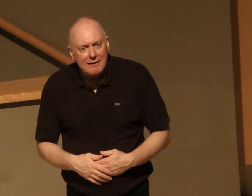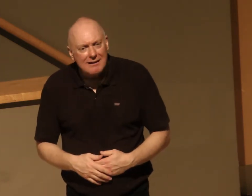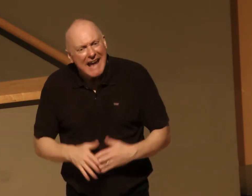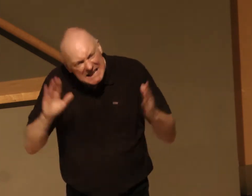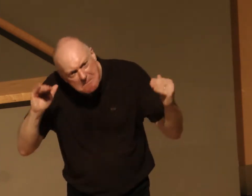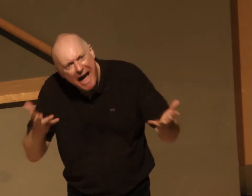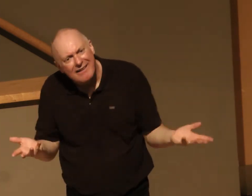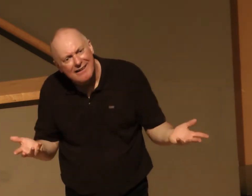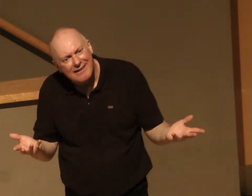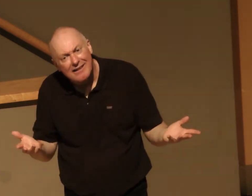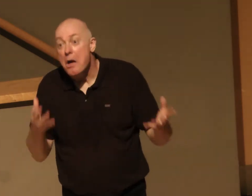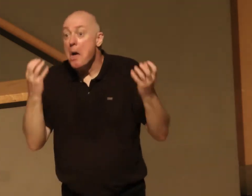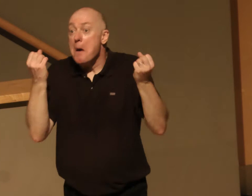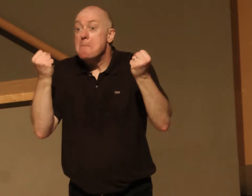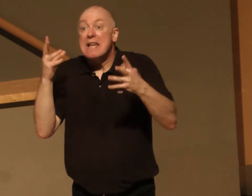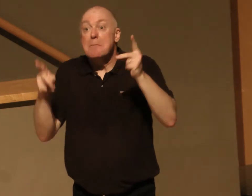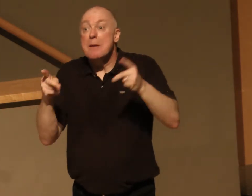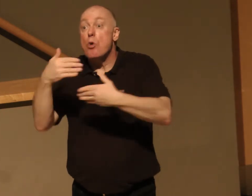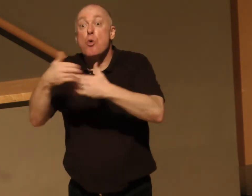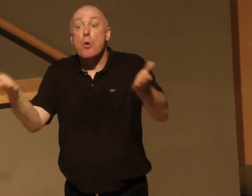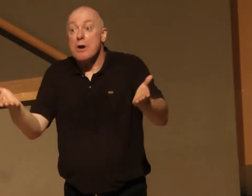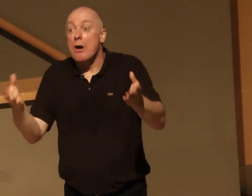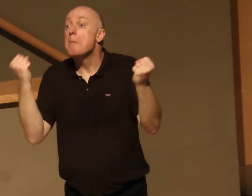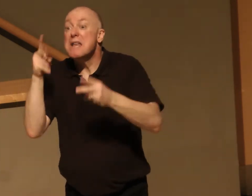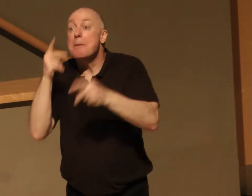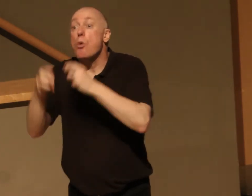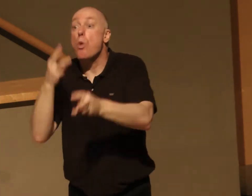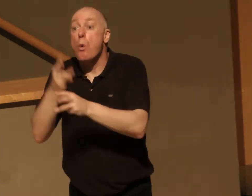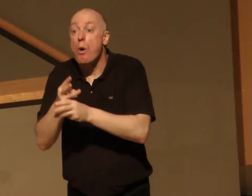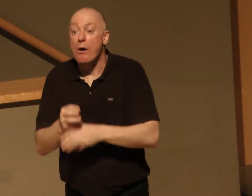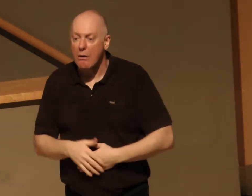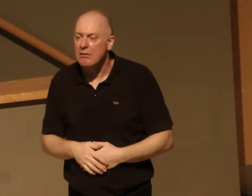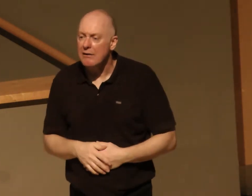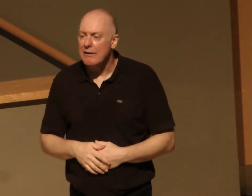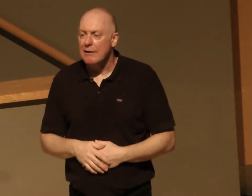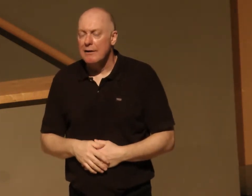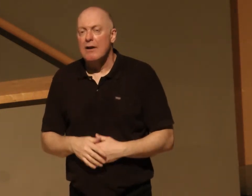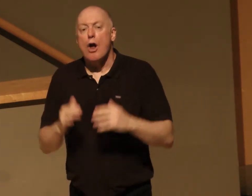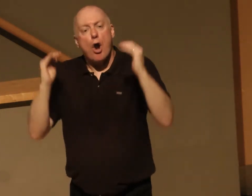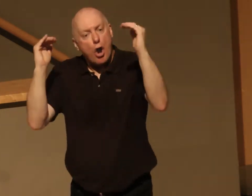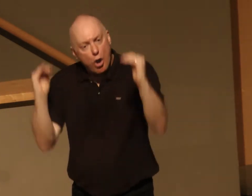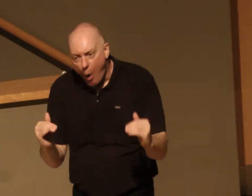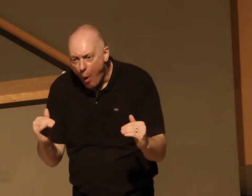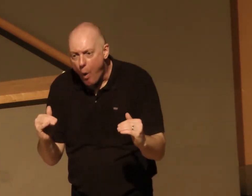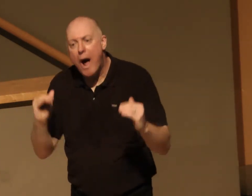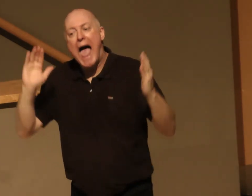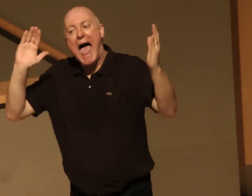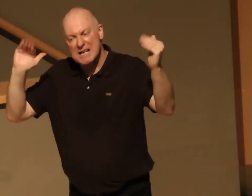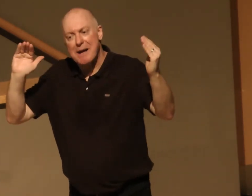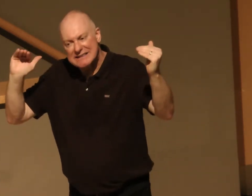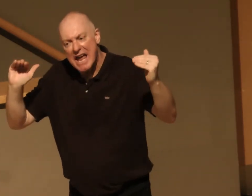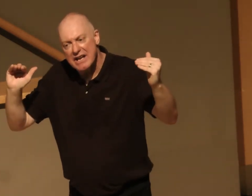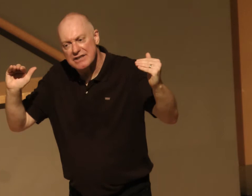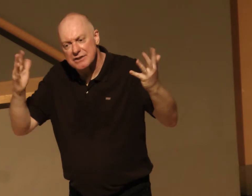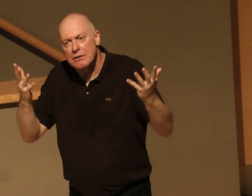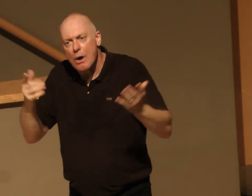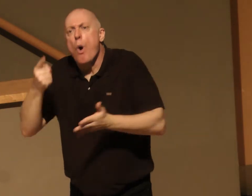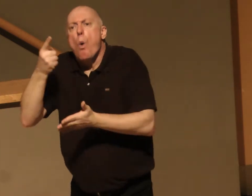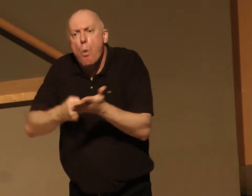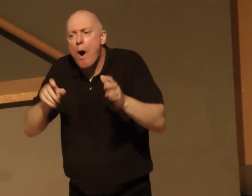live life, so many around the world live life with a set of very, very low expectations of what can be known